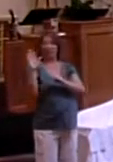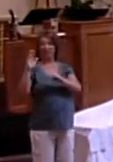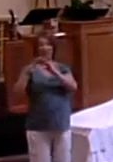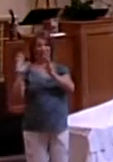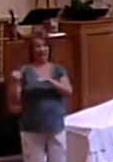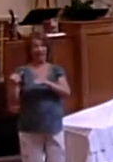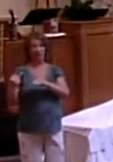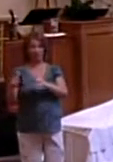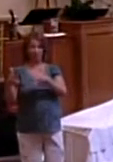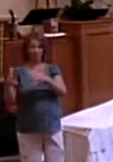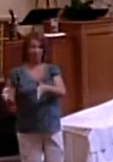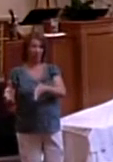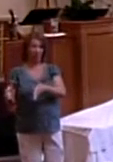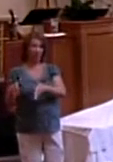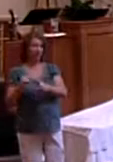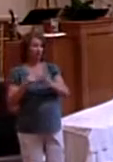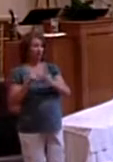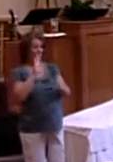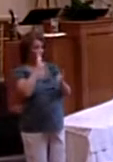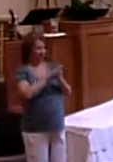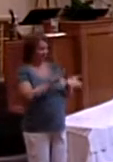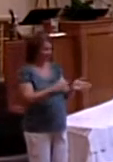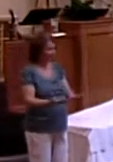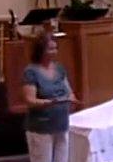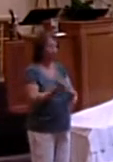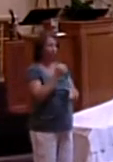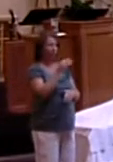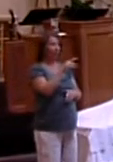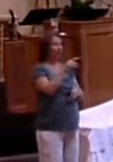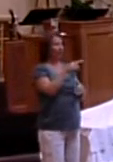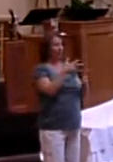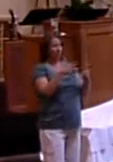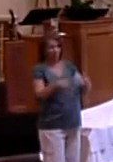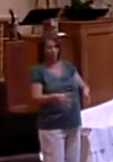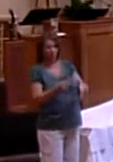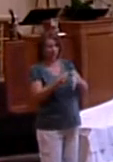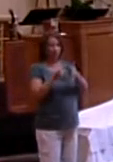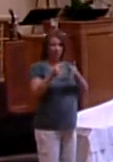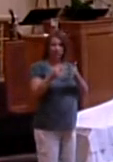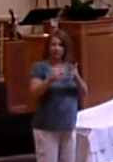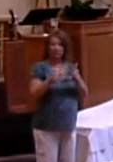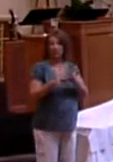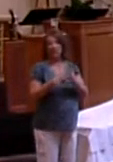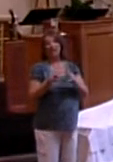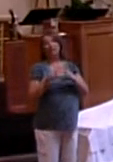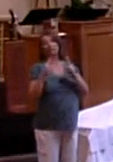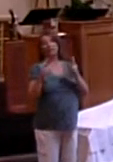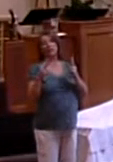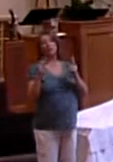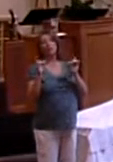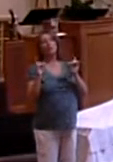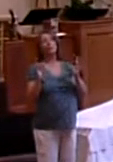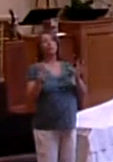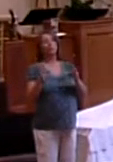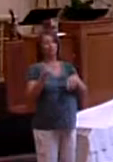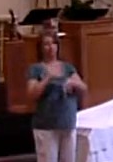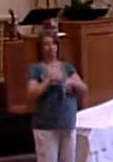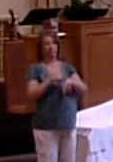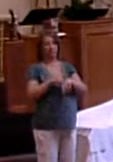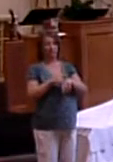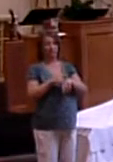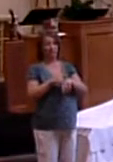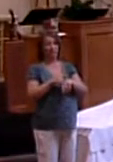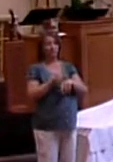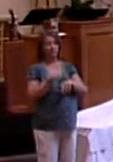lost their husband, how they've lost this or this or this, and it is always a very tragic moment.